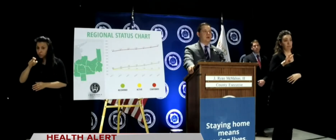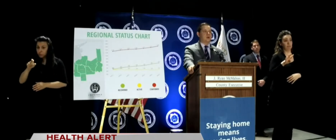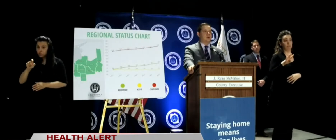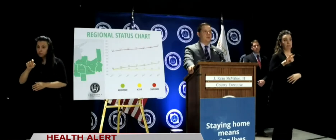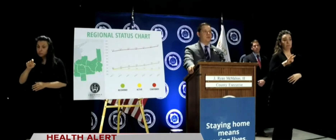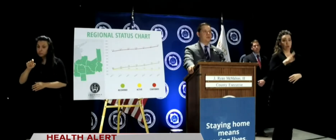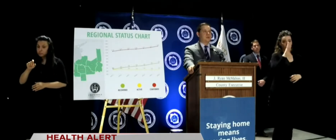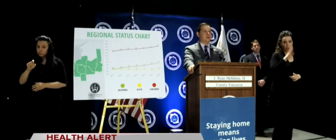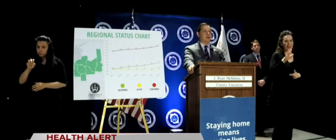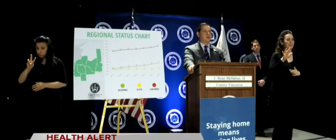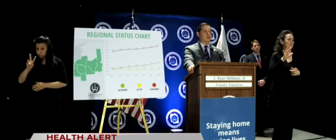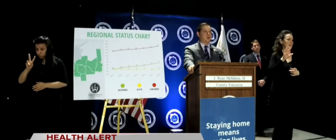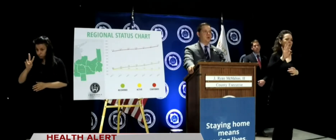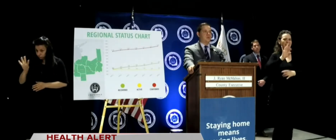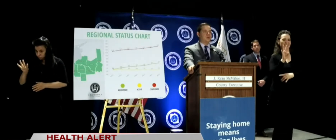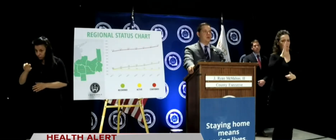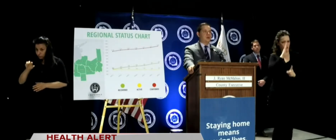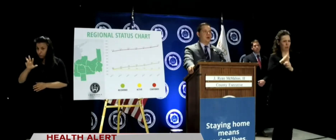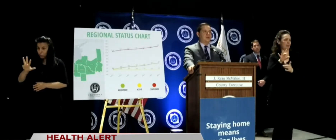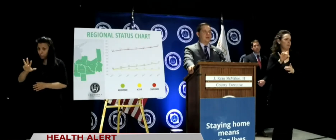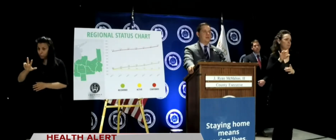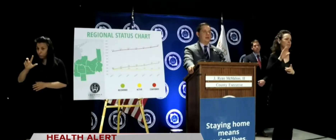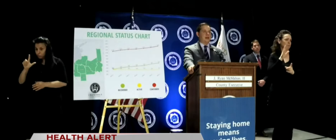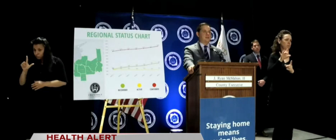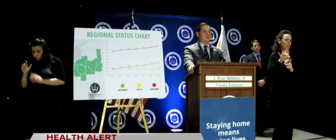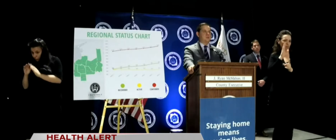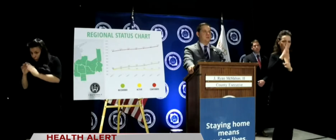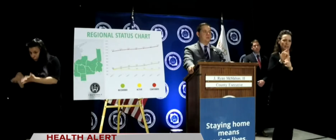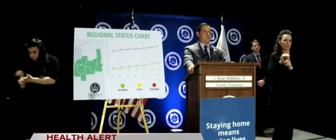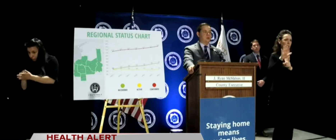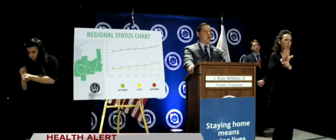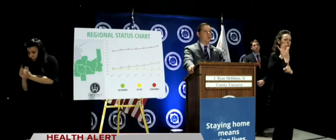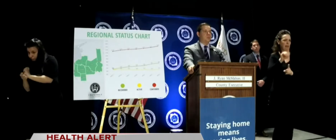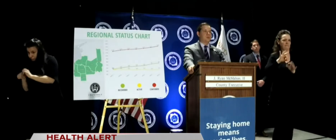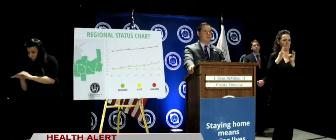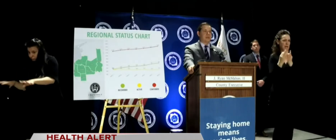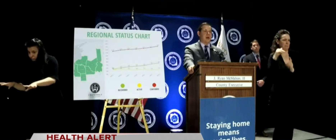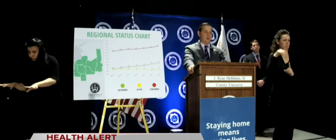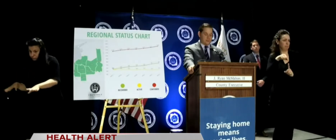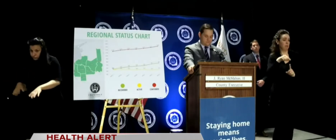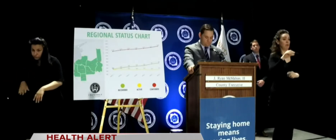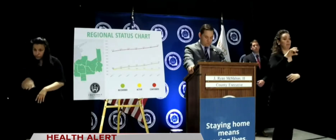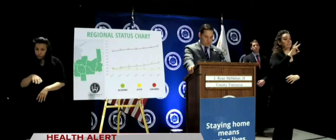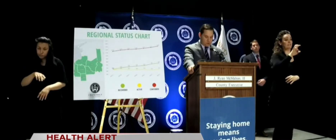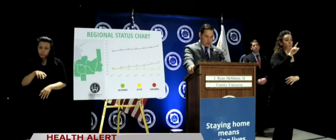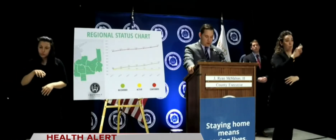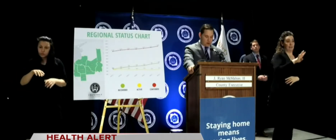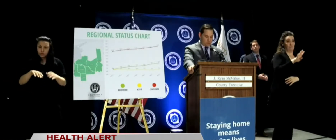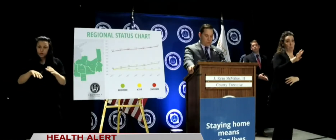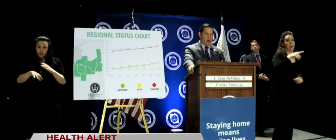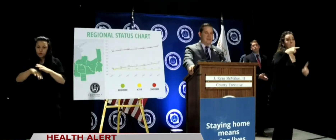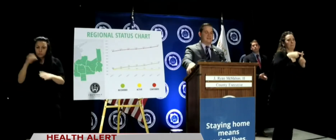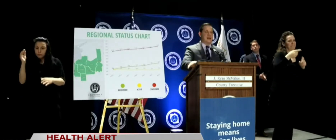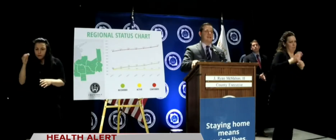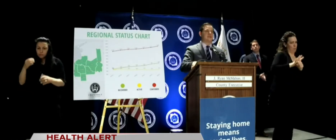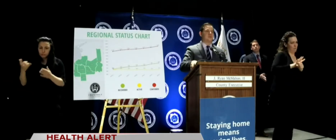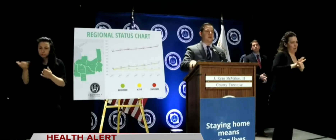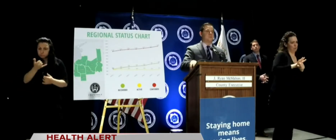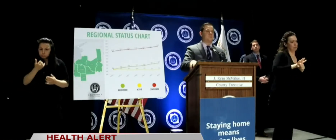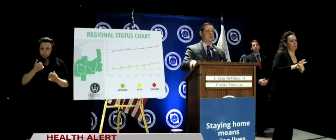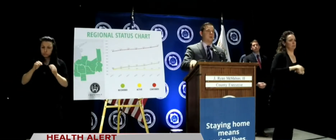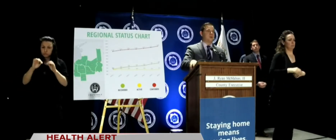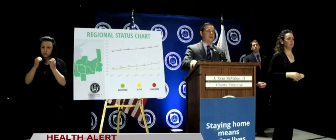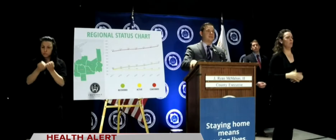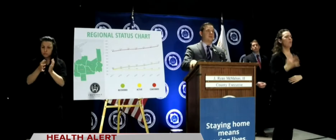weren't original carriers of COVID. They came into contact with somebody in their home. Think of it that way. Why is that